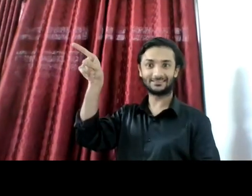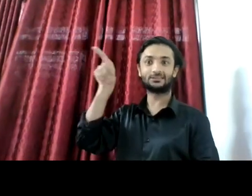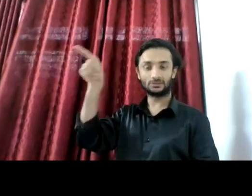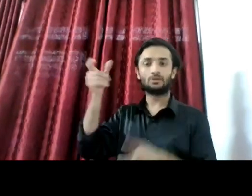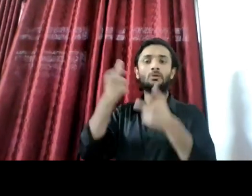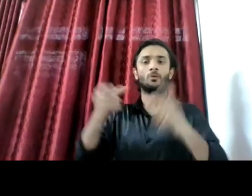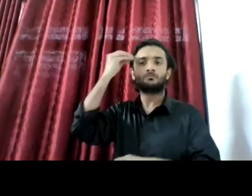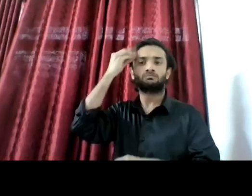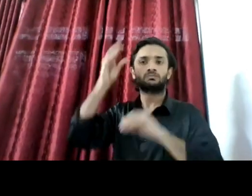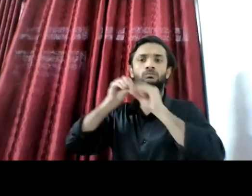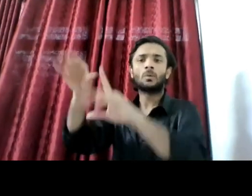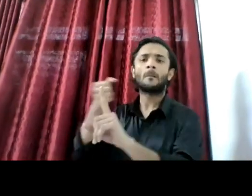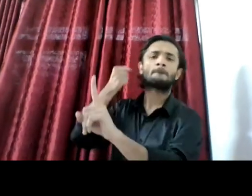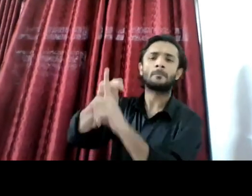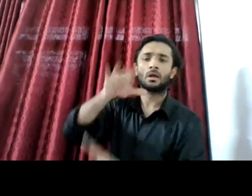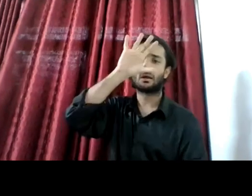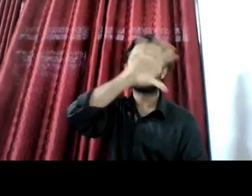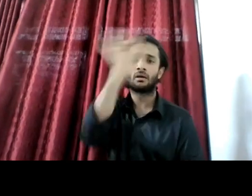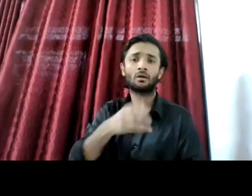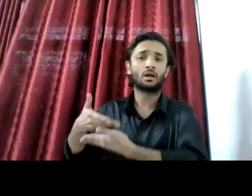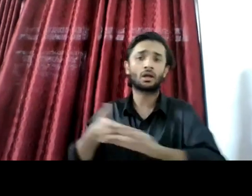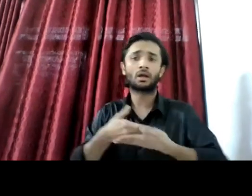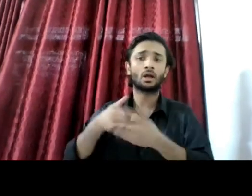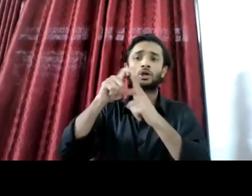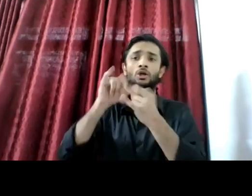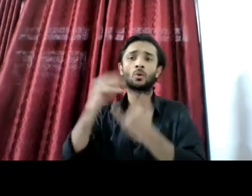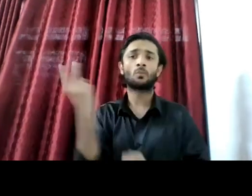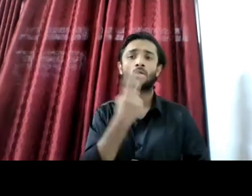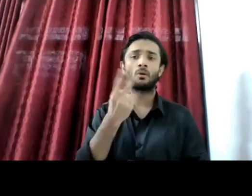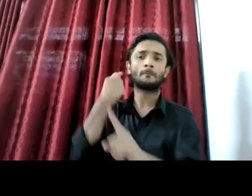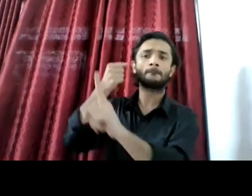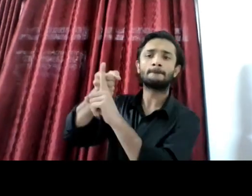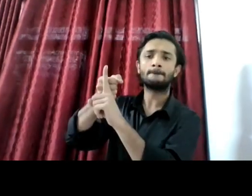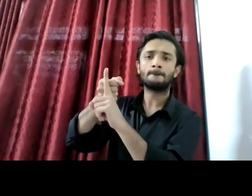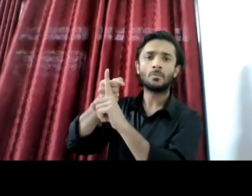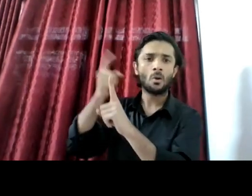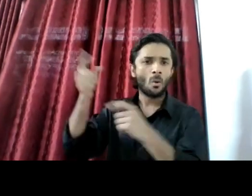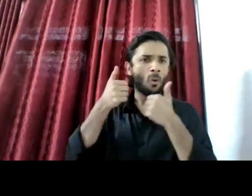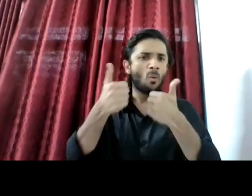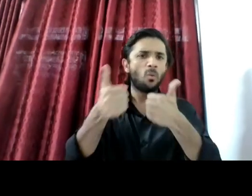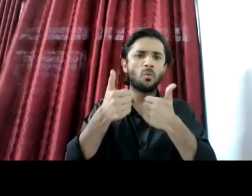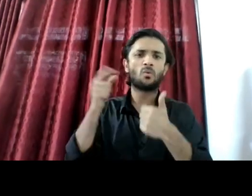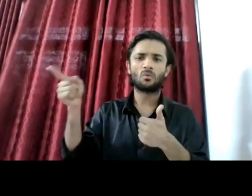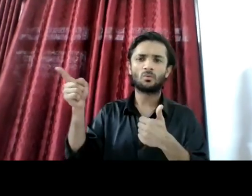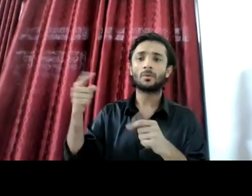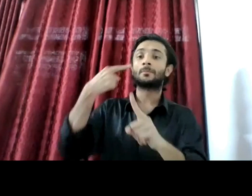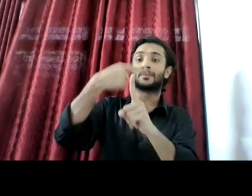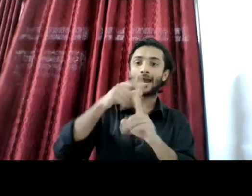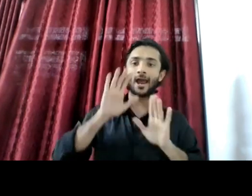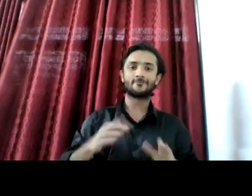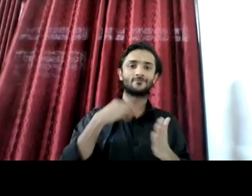Our projects have been getting international attention. the World Federation of Deaf